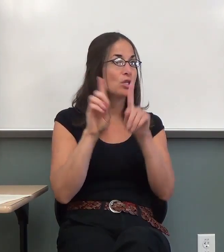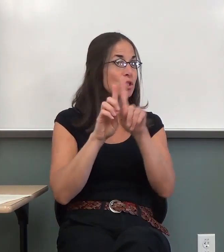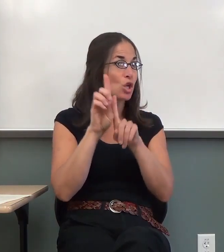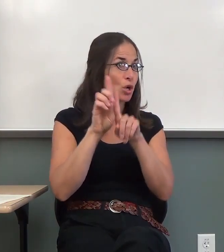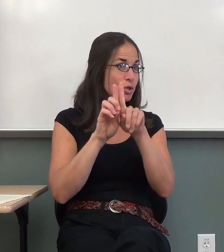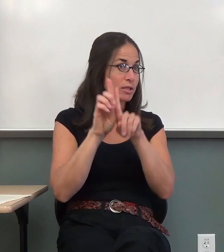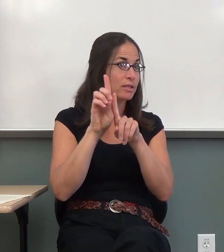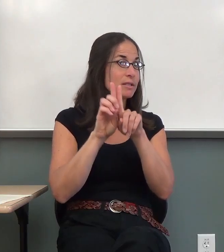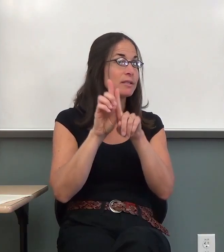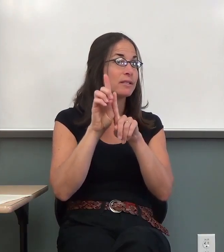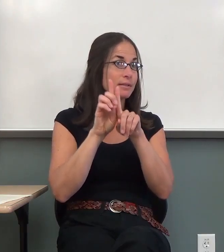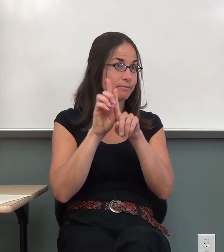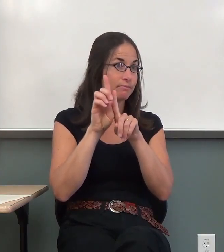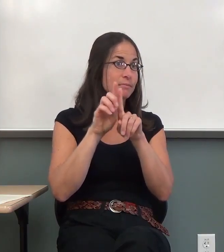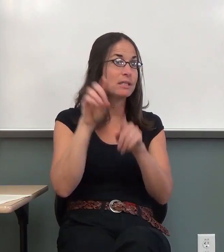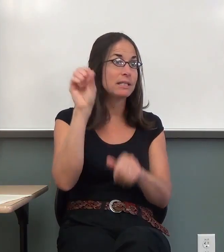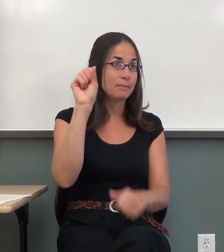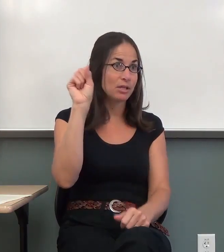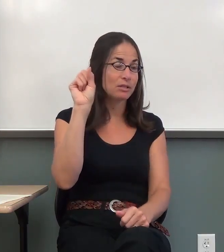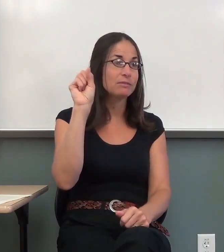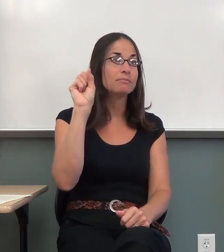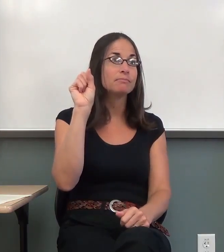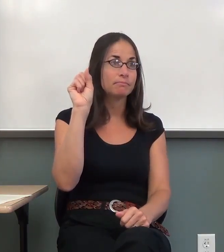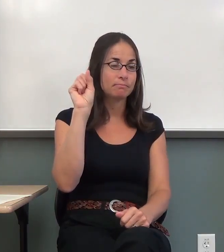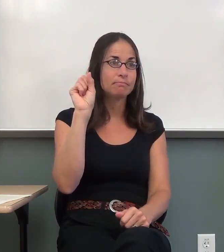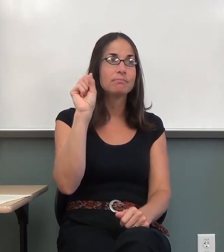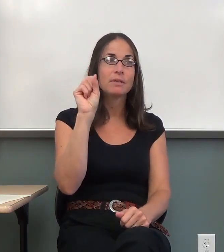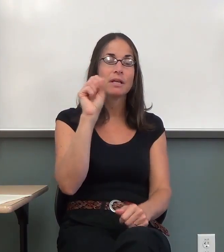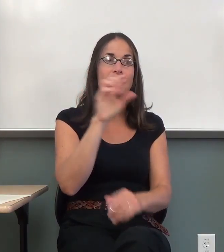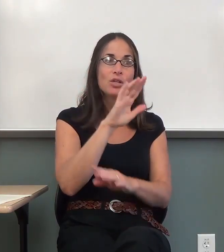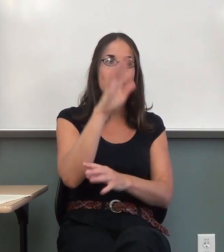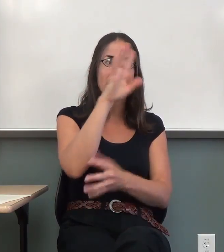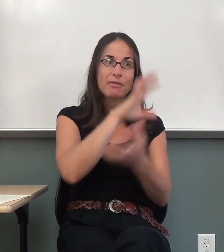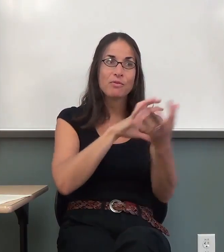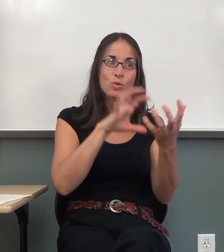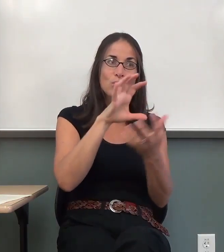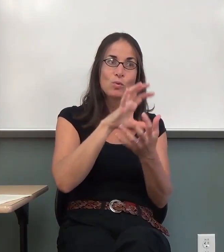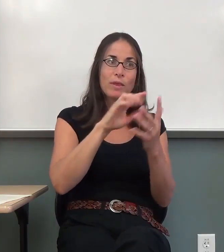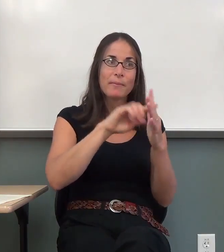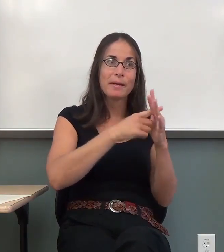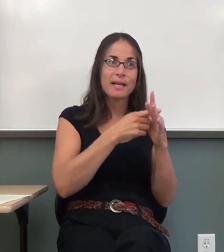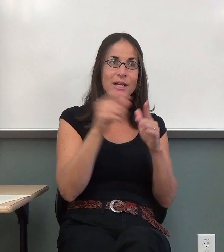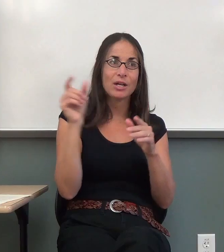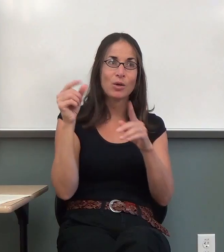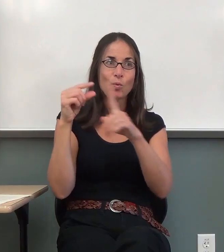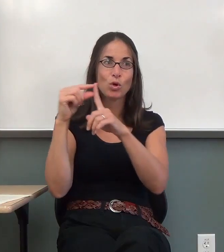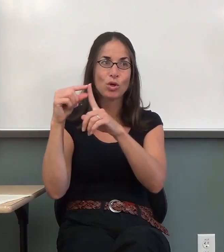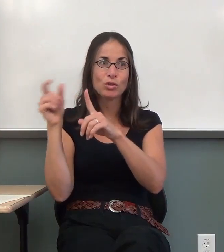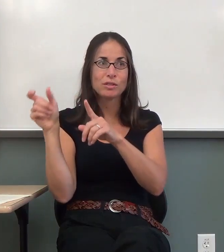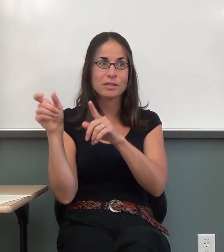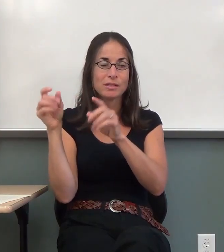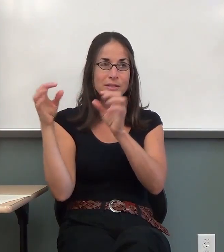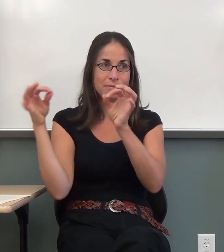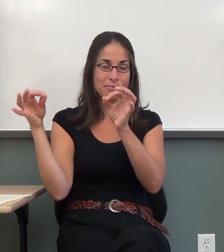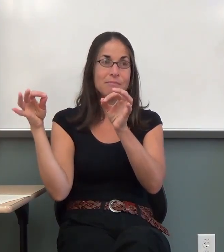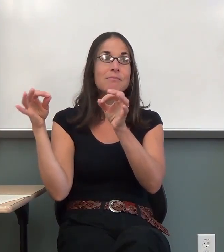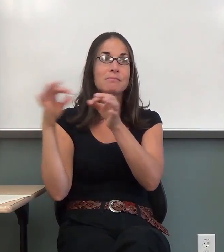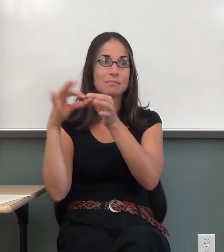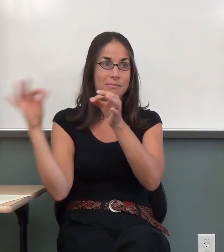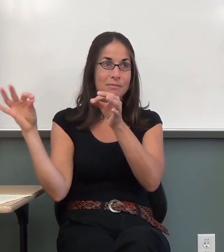Stars. Stars. Don't get confused with those phrases in the beginning to describe things. We're looking for just the subject,